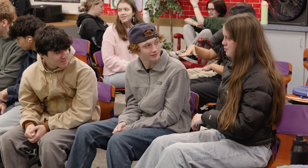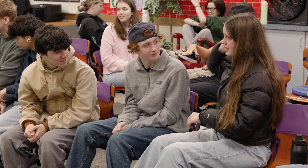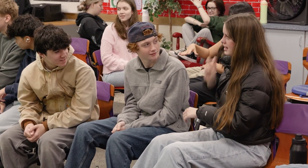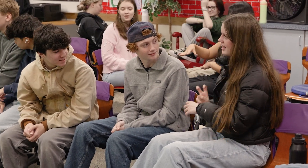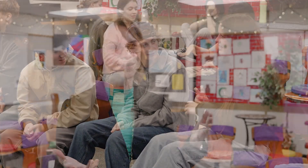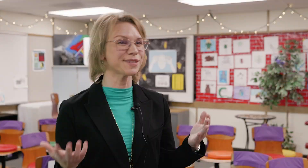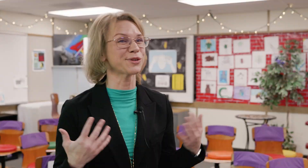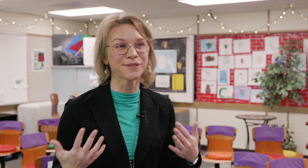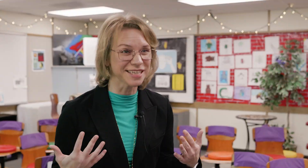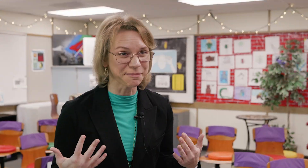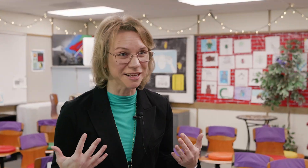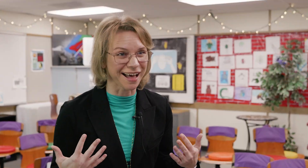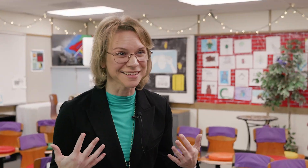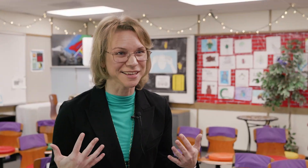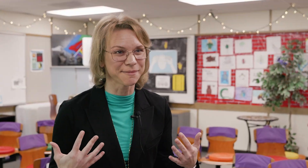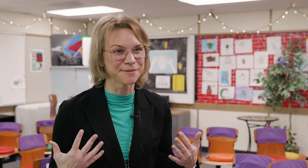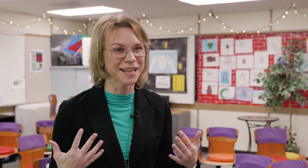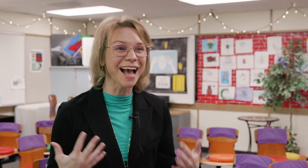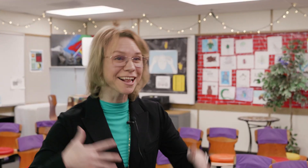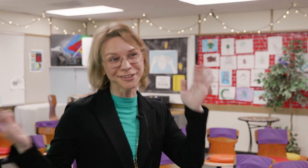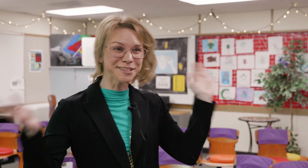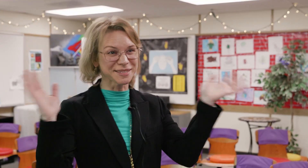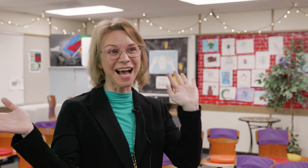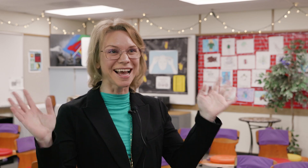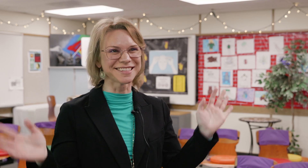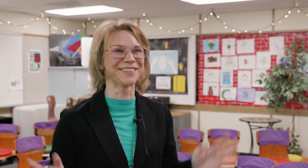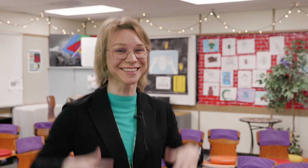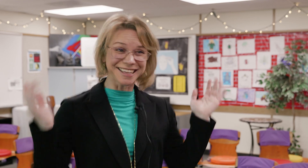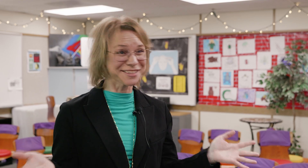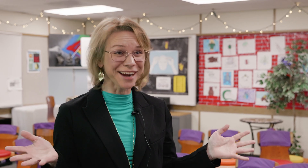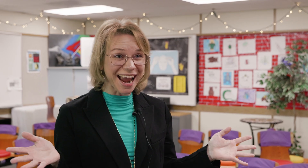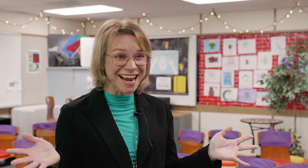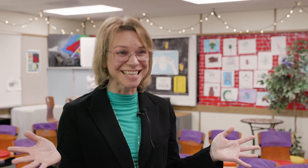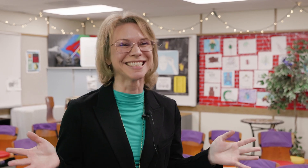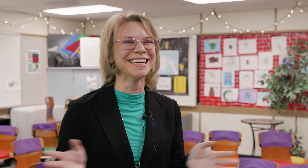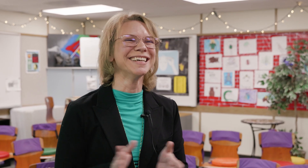other students that don't even take my class come in and be like, I learned some signs. I'm like, that's great.